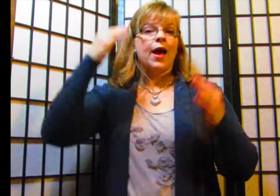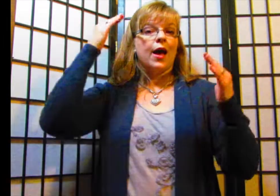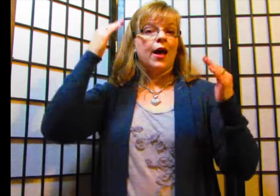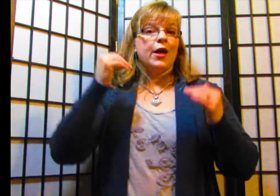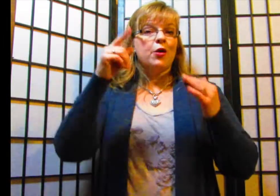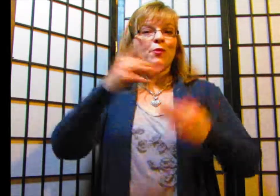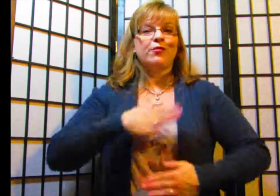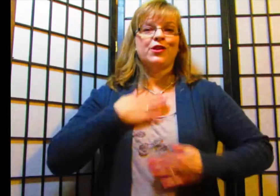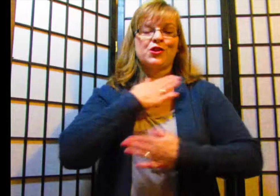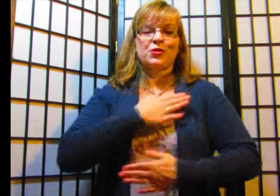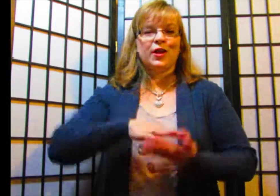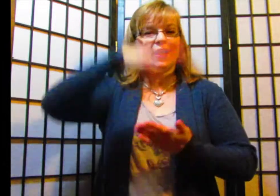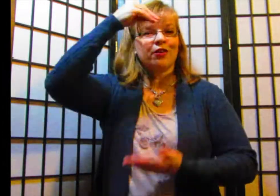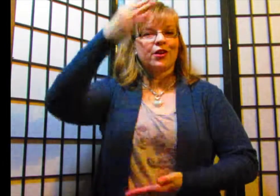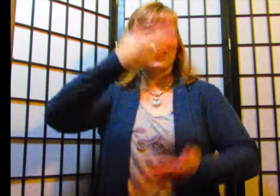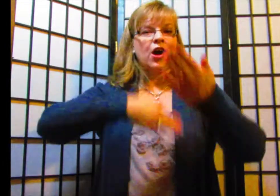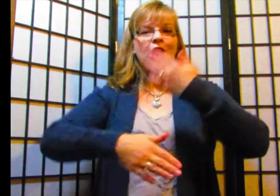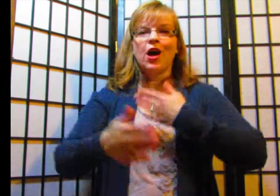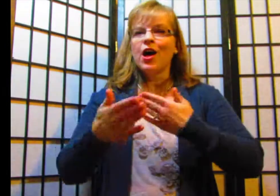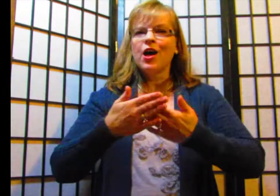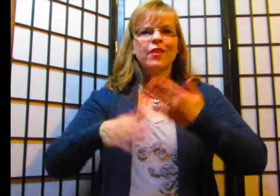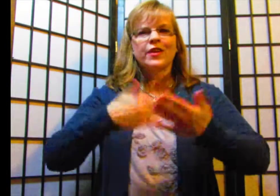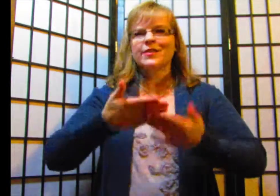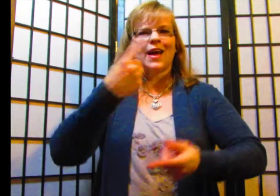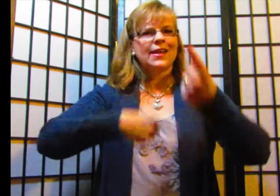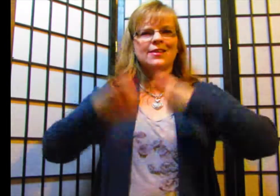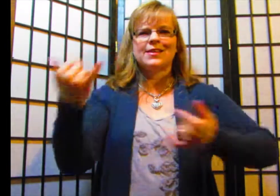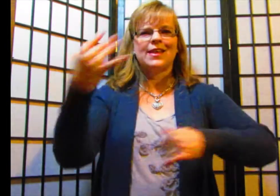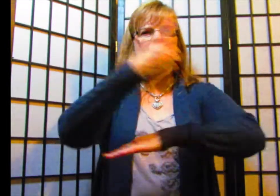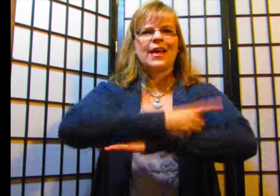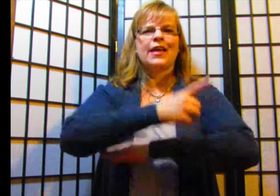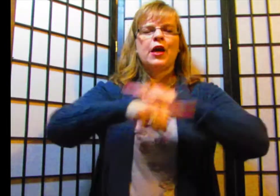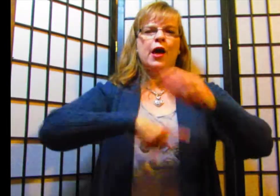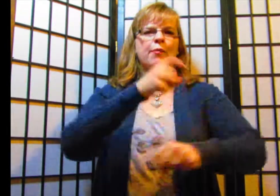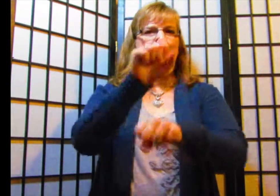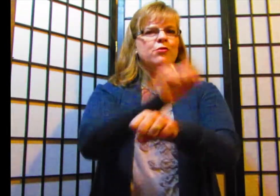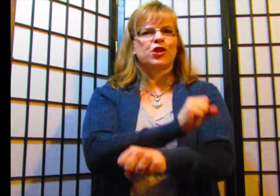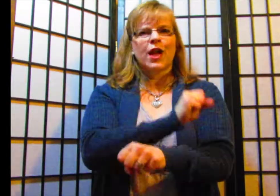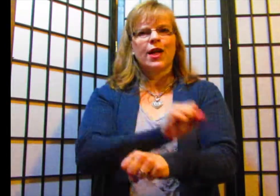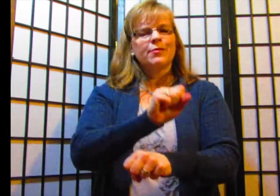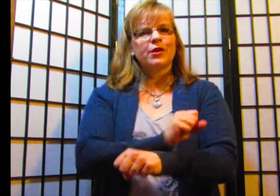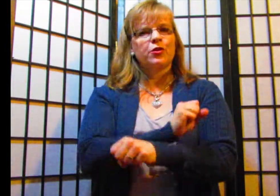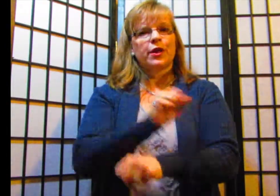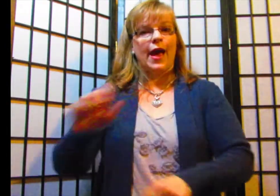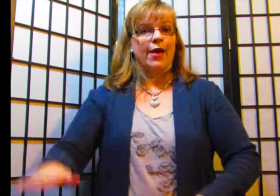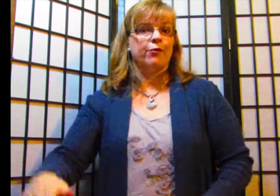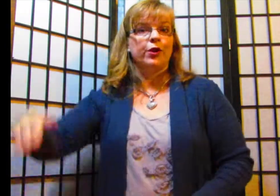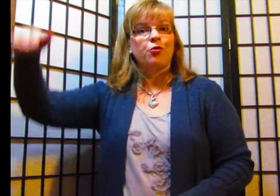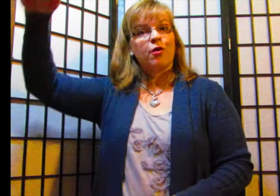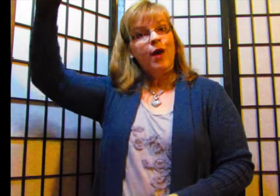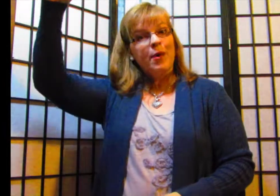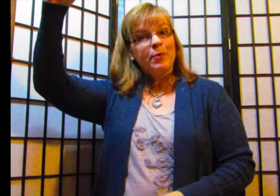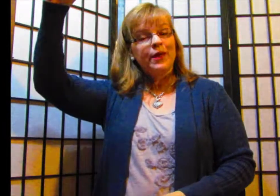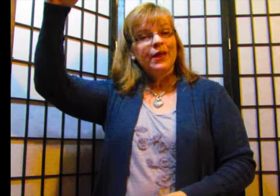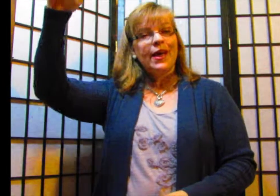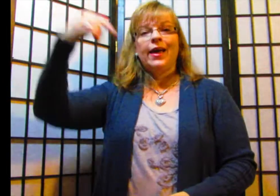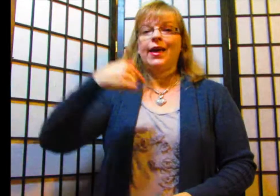I hope you've enjoyed learning all the signs today about jobs that you could have when you grow up.